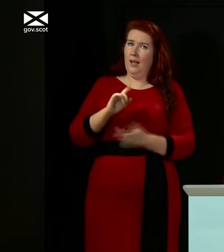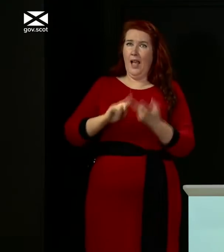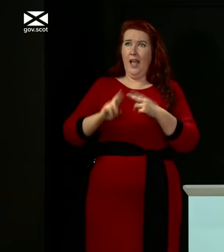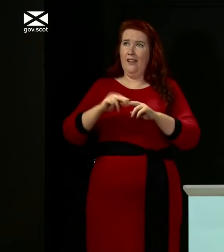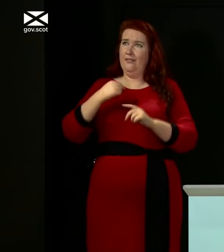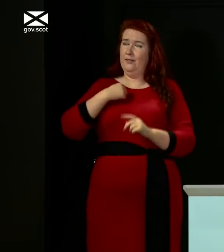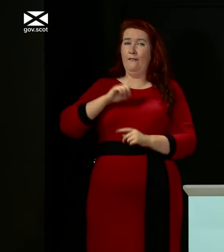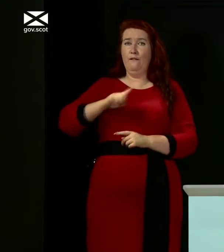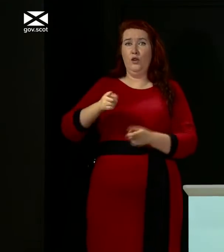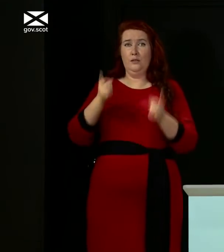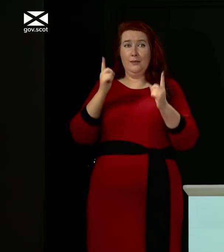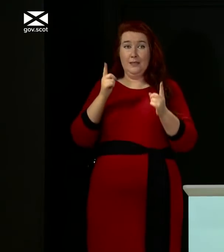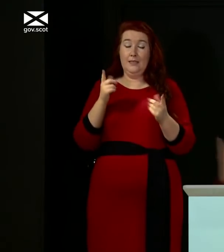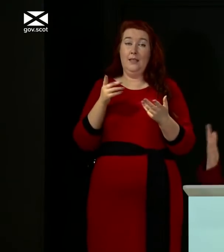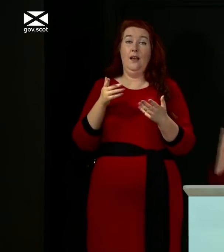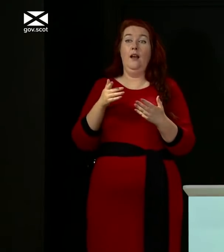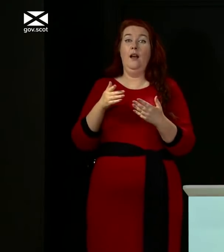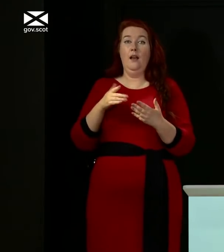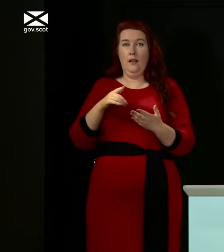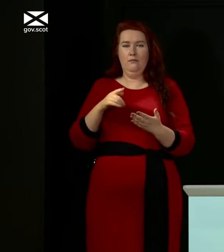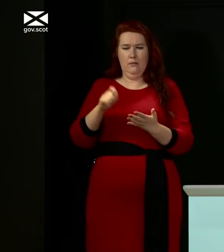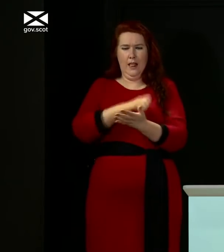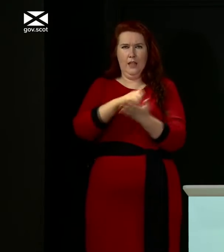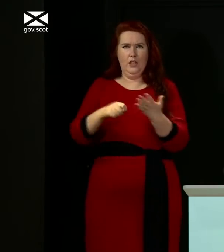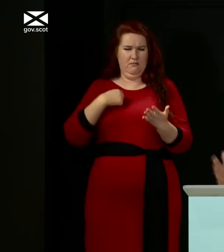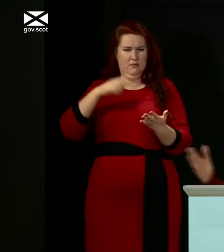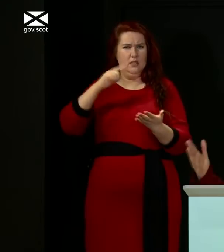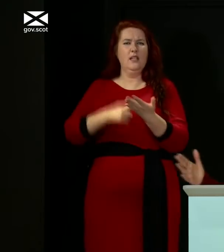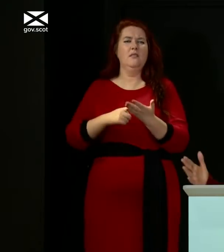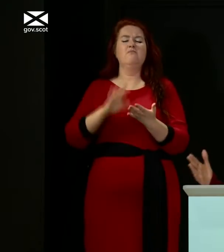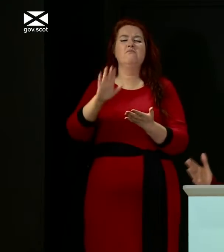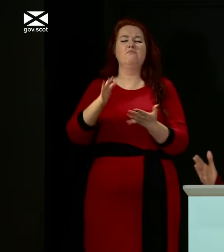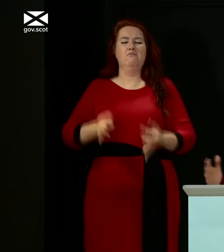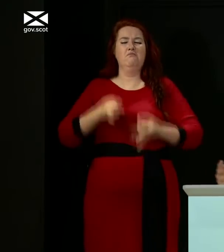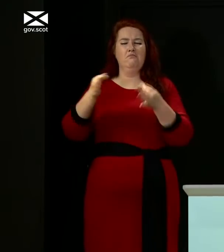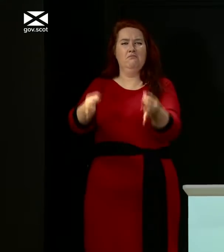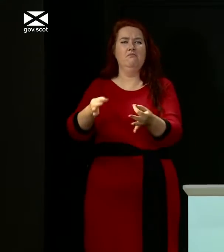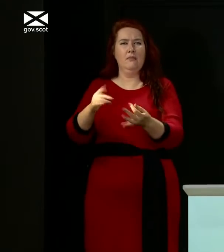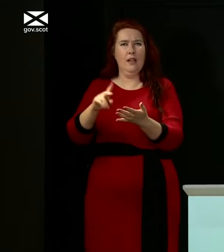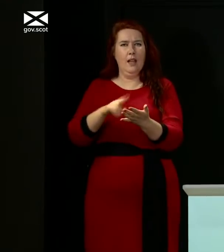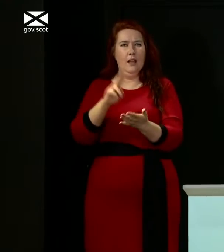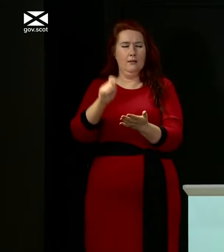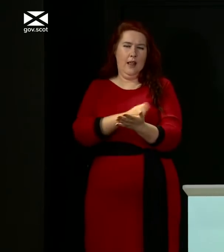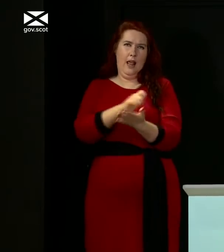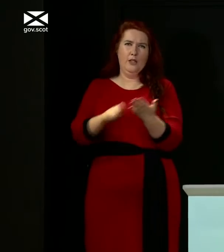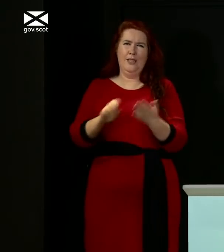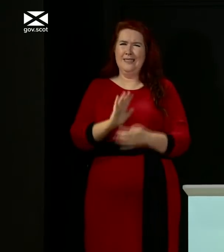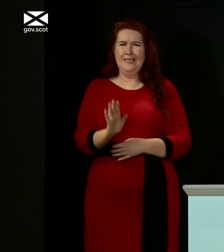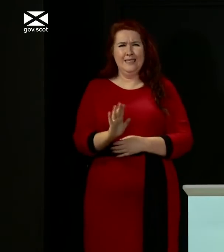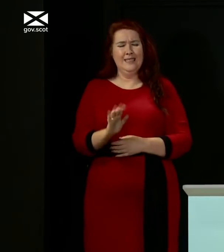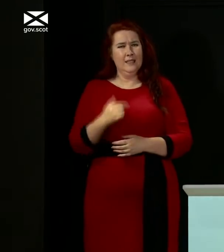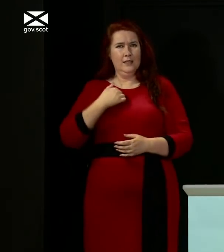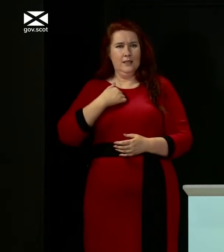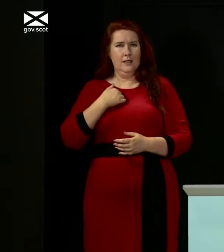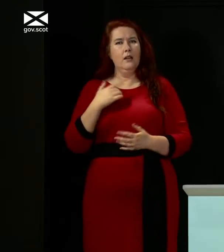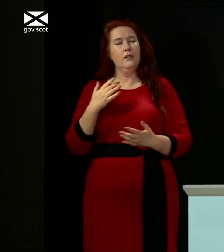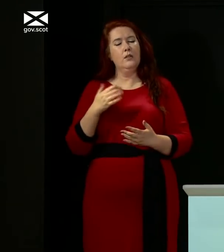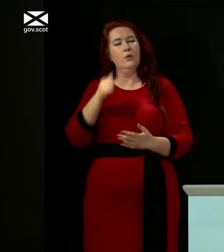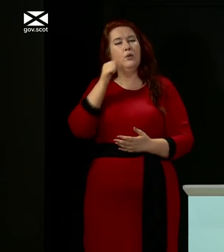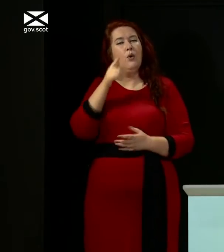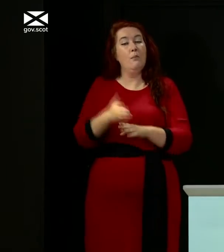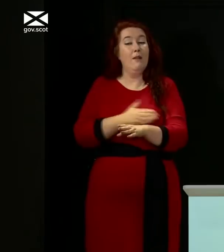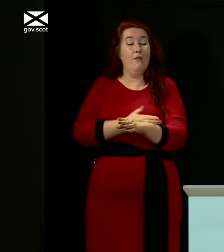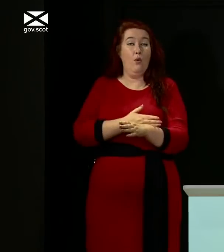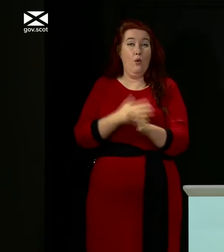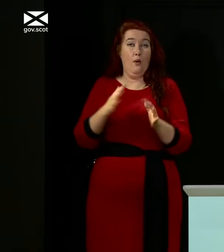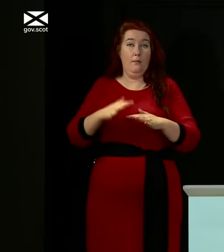Minister, subject to that election, could just decide unilaterally that we're going to delay it or not. We, as you know, the Parliament just before